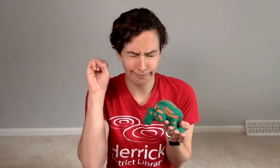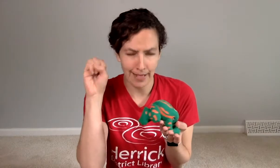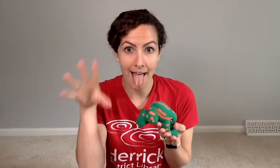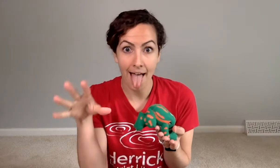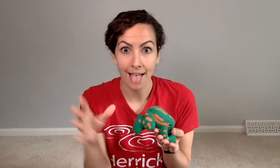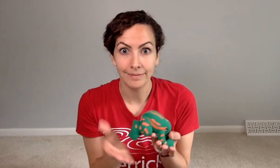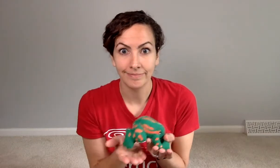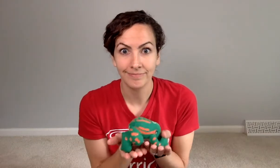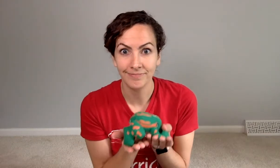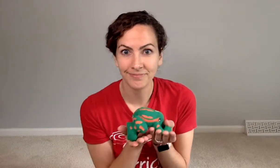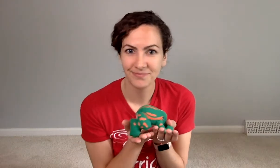Eh.